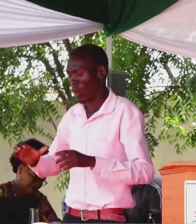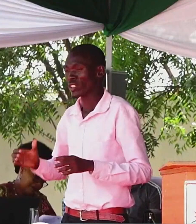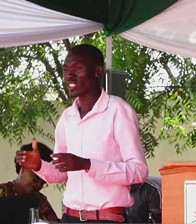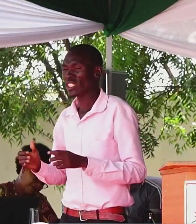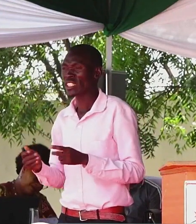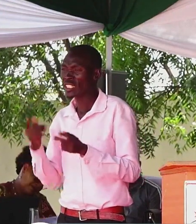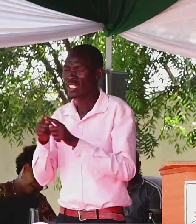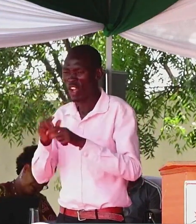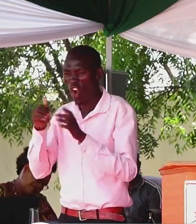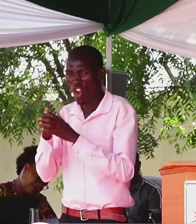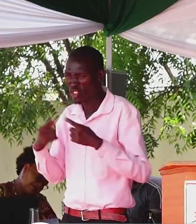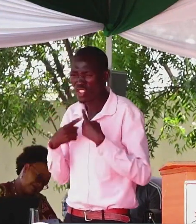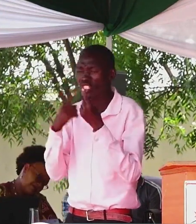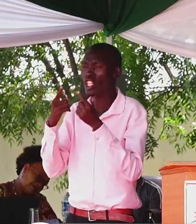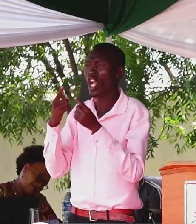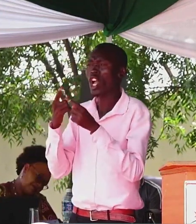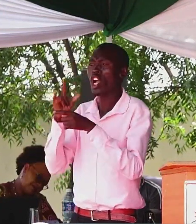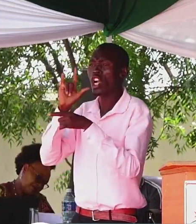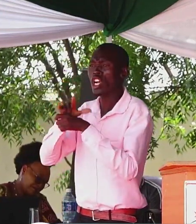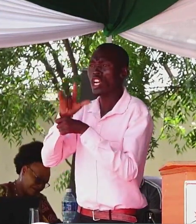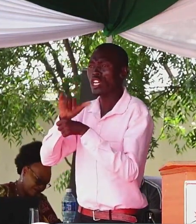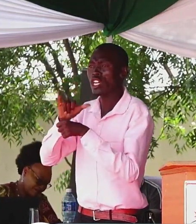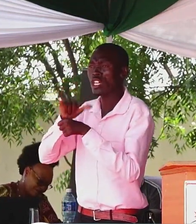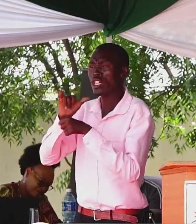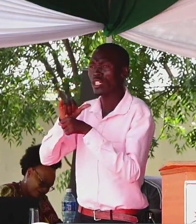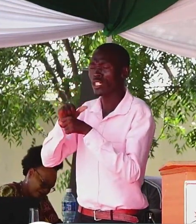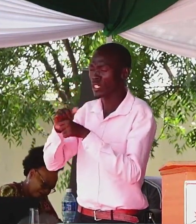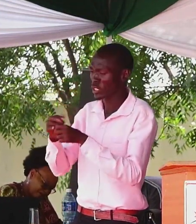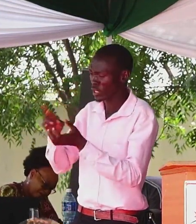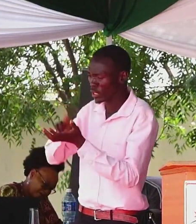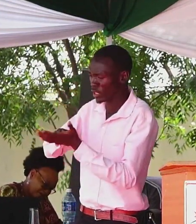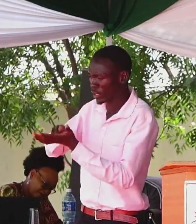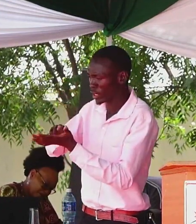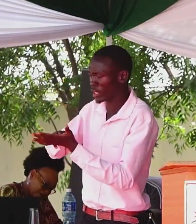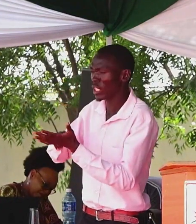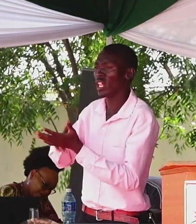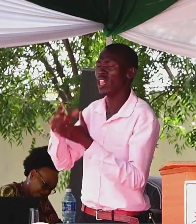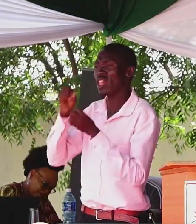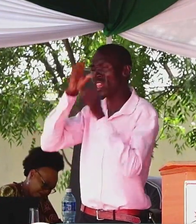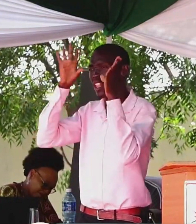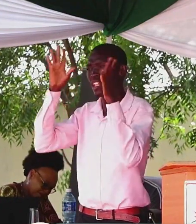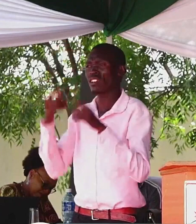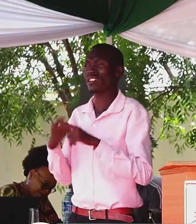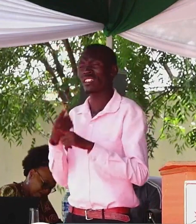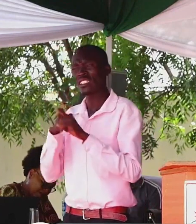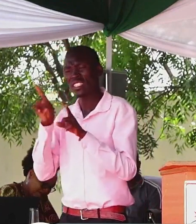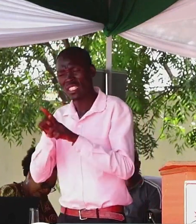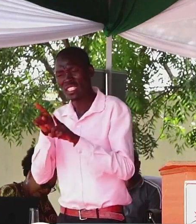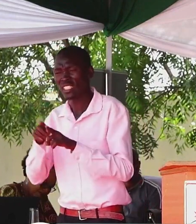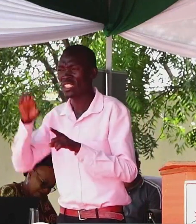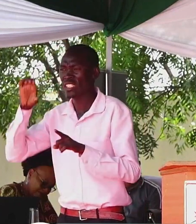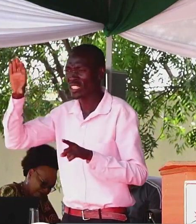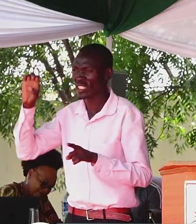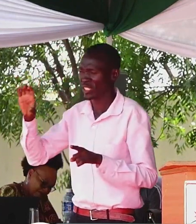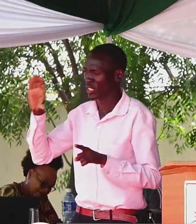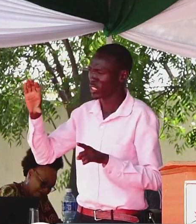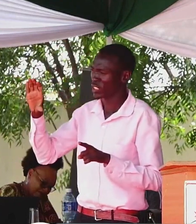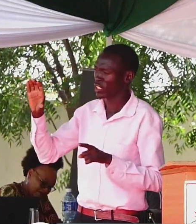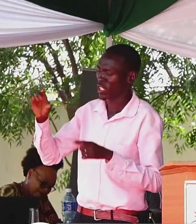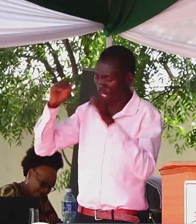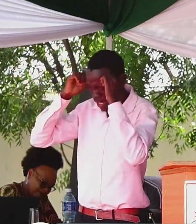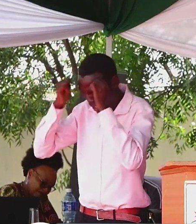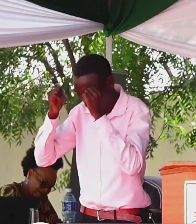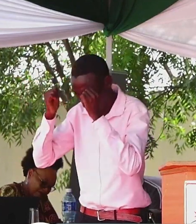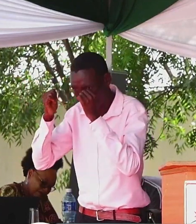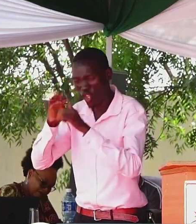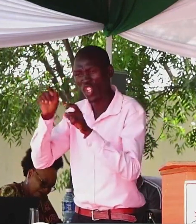I released that to the social media, I saw people registering. The CEC Education and her